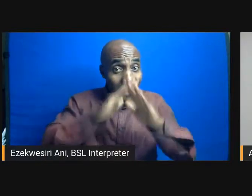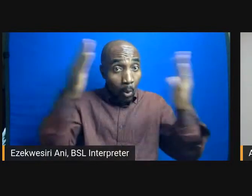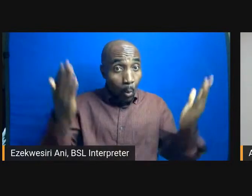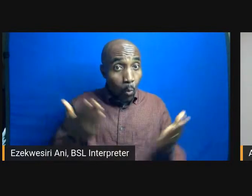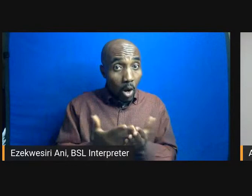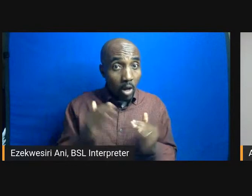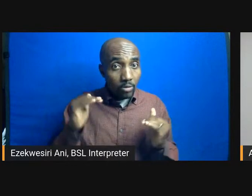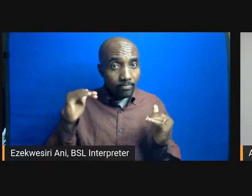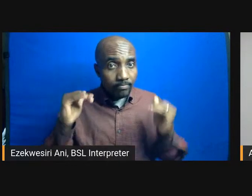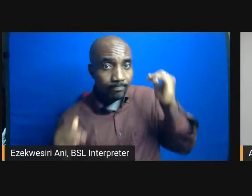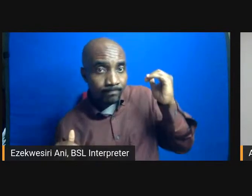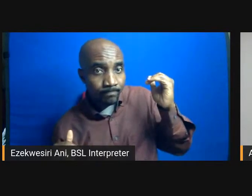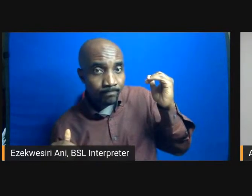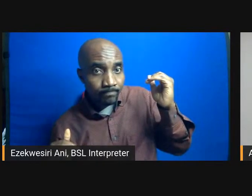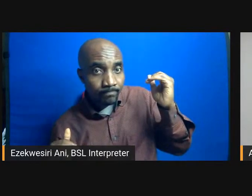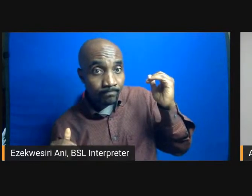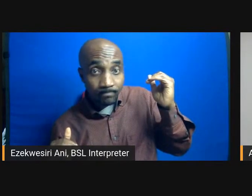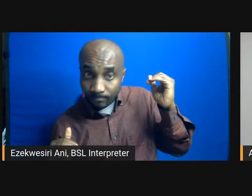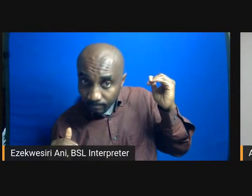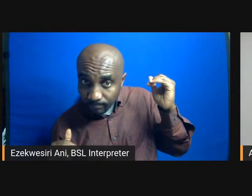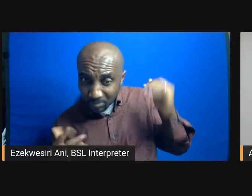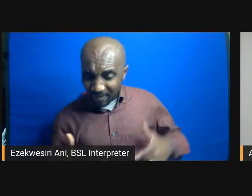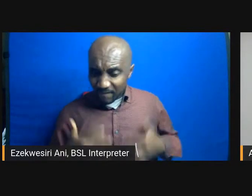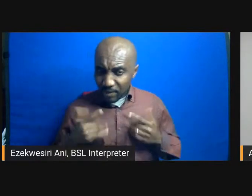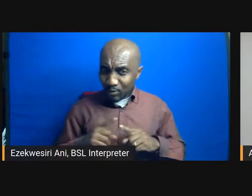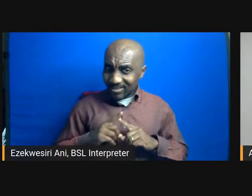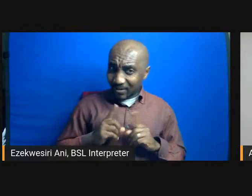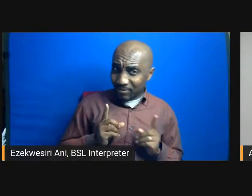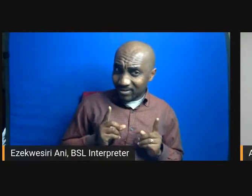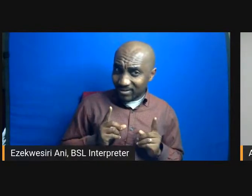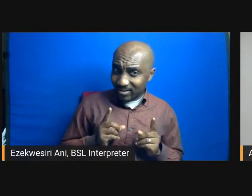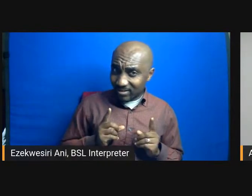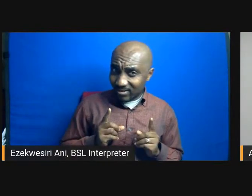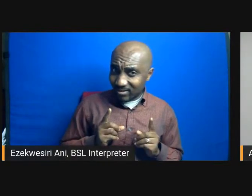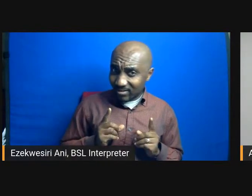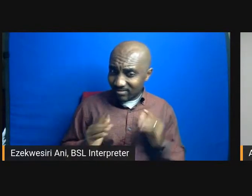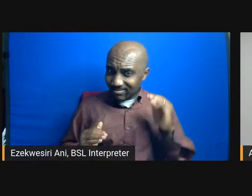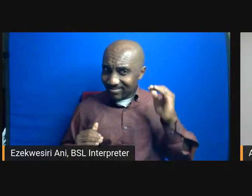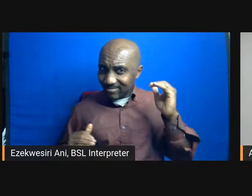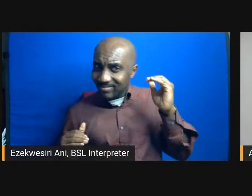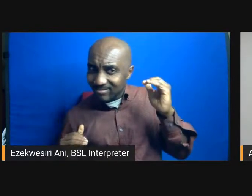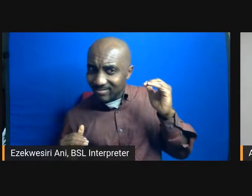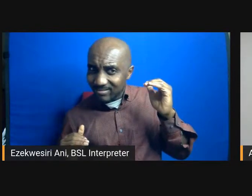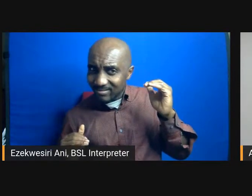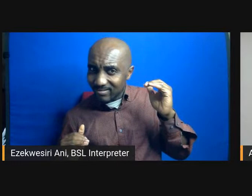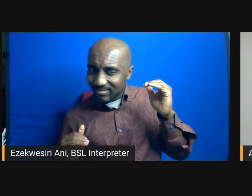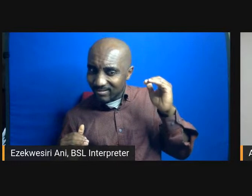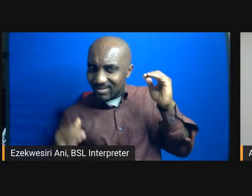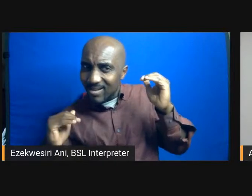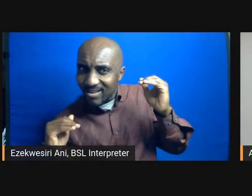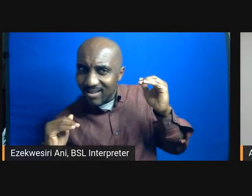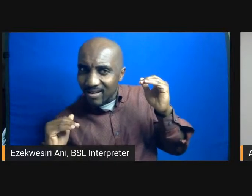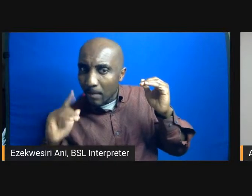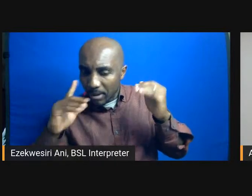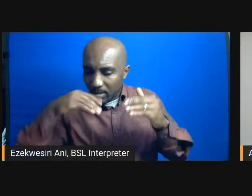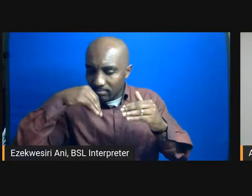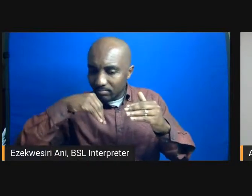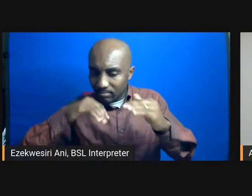different, maybe felt different, but essentially remained the